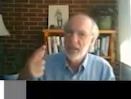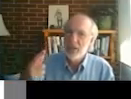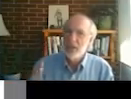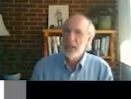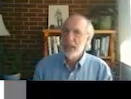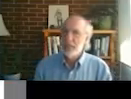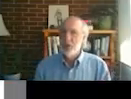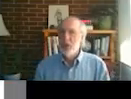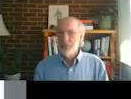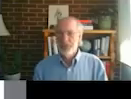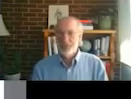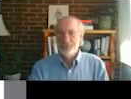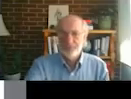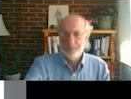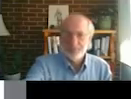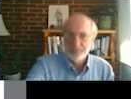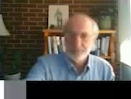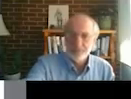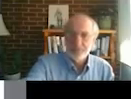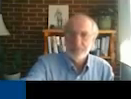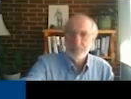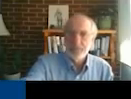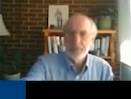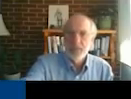represent without an immediate prompt.